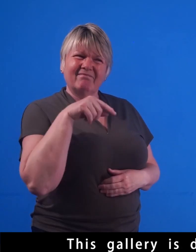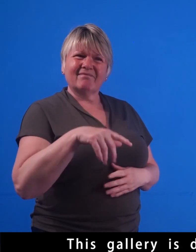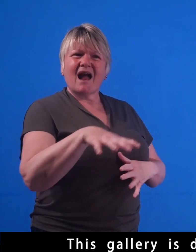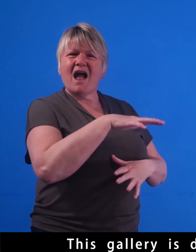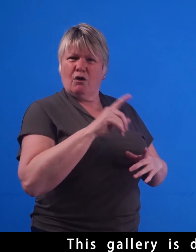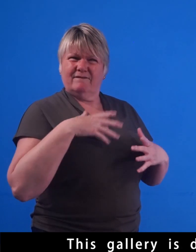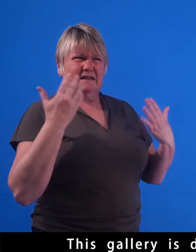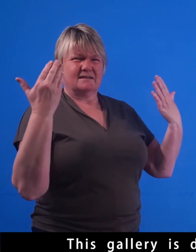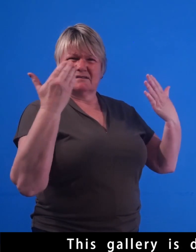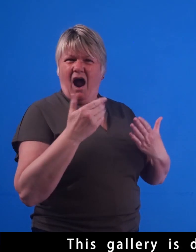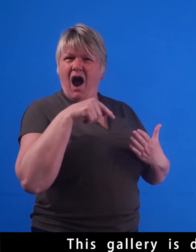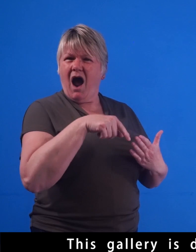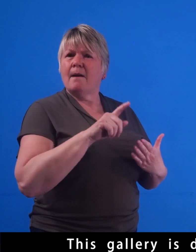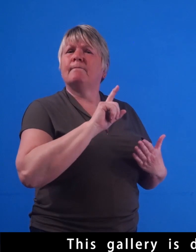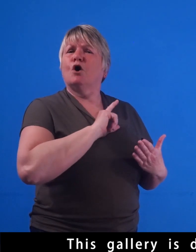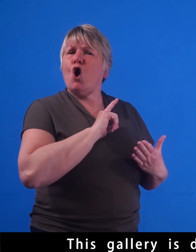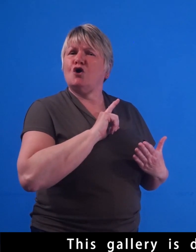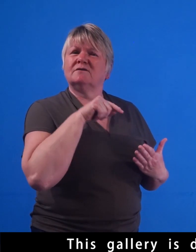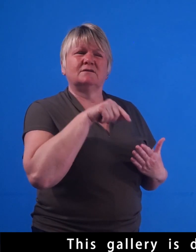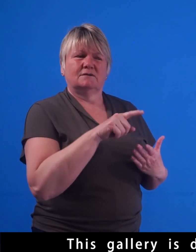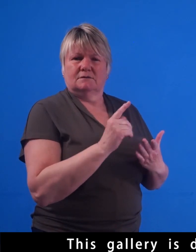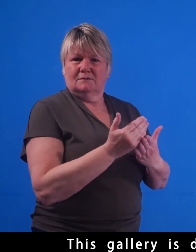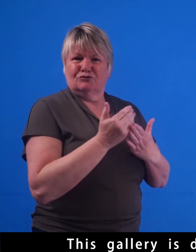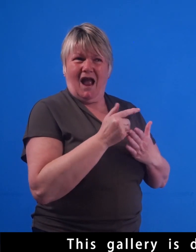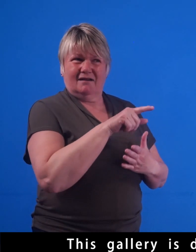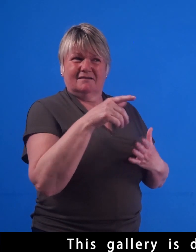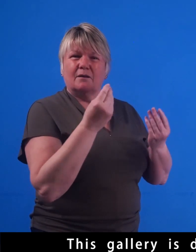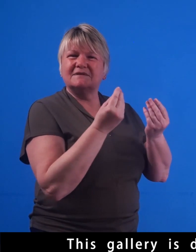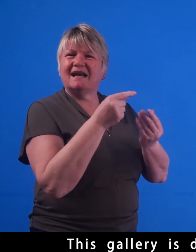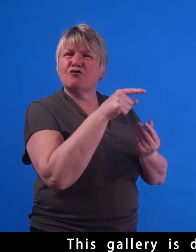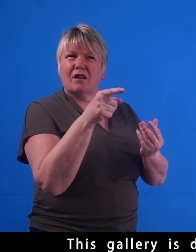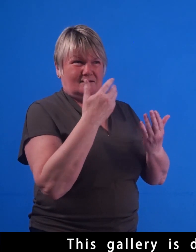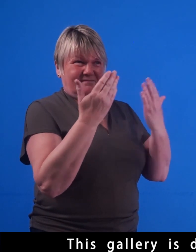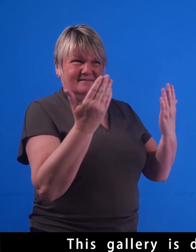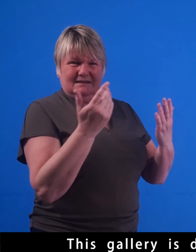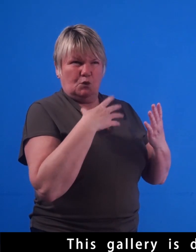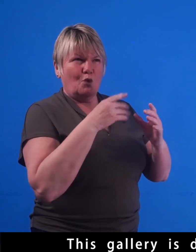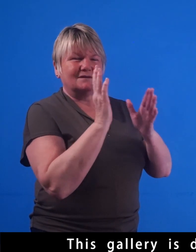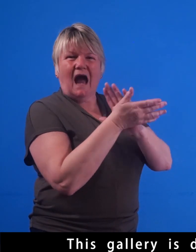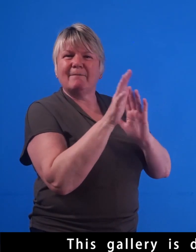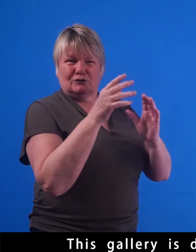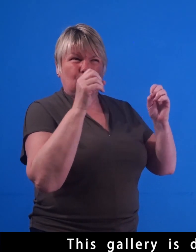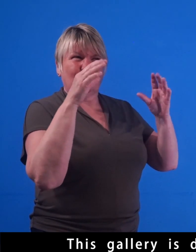This gallery is darker than other galleries in order to preserve the textiles on display.